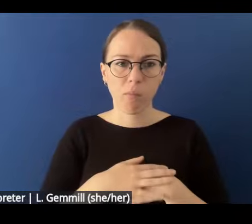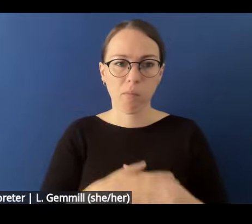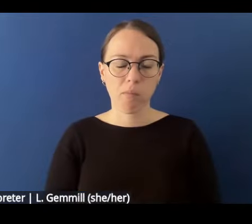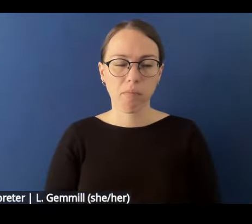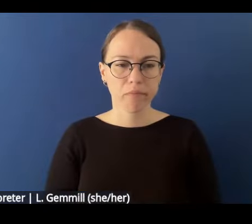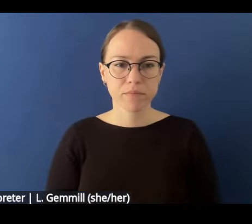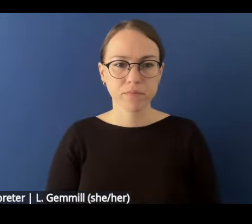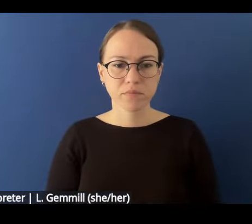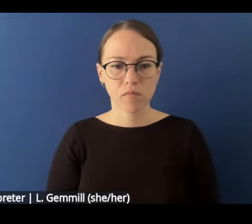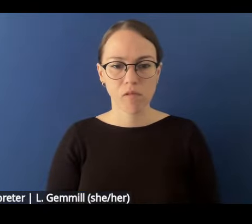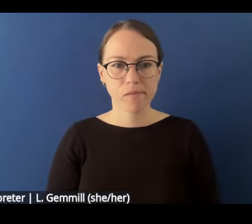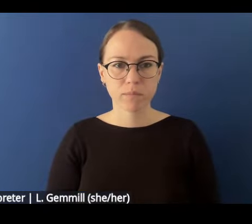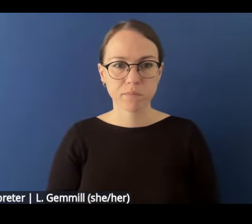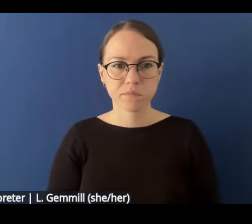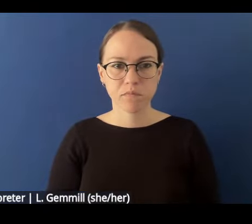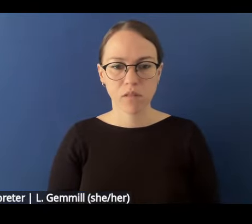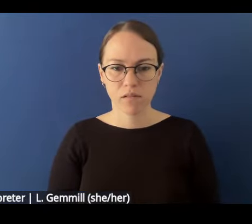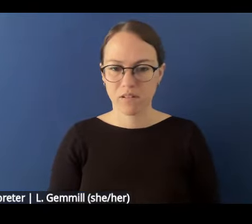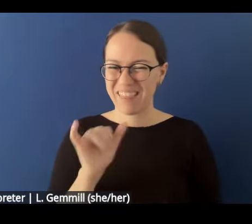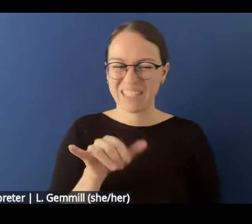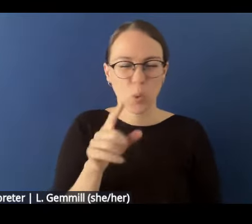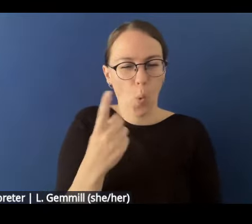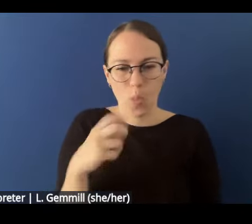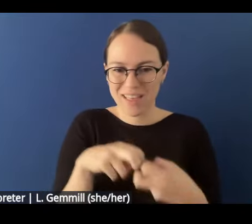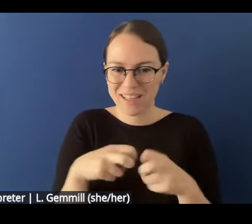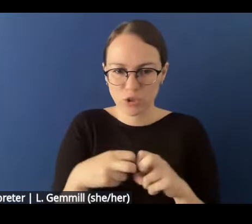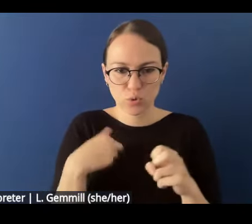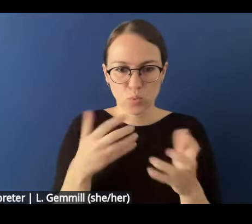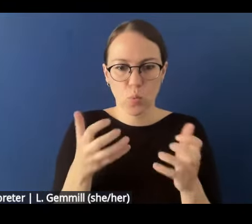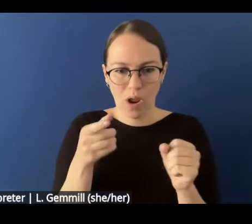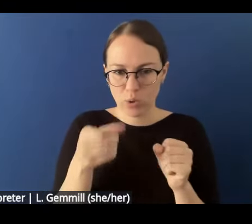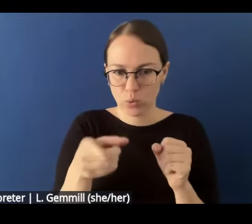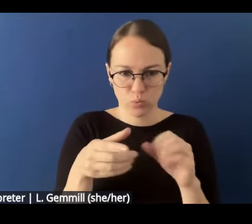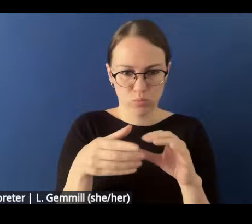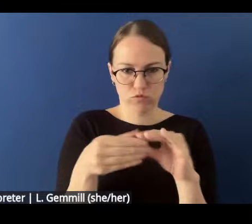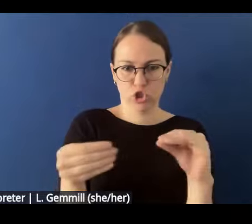That's the only issue I really want you to address. I won't address any further issues.